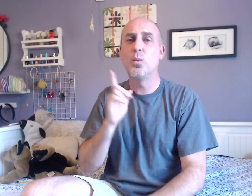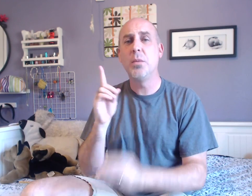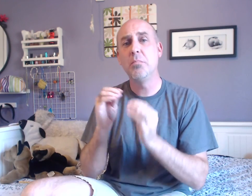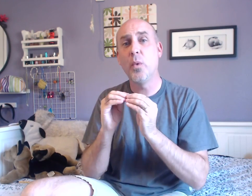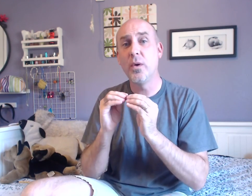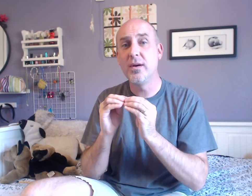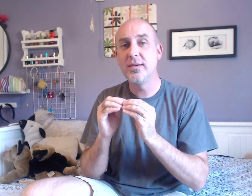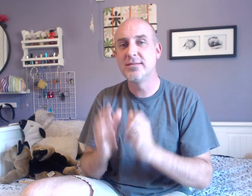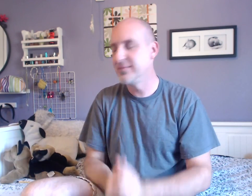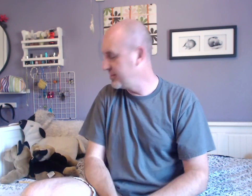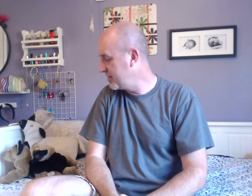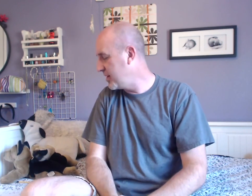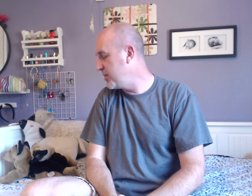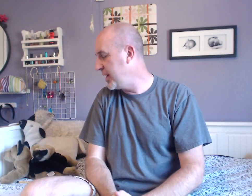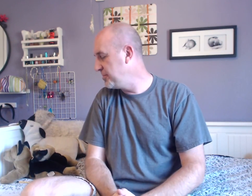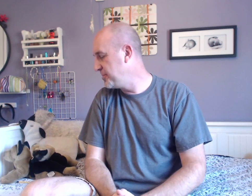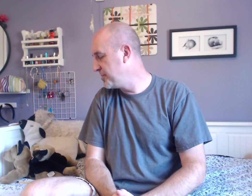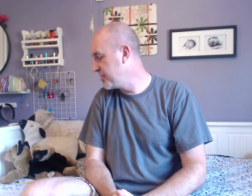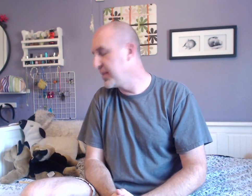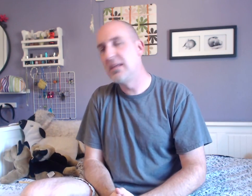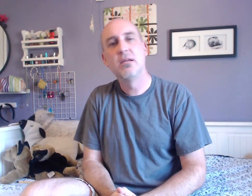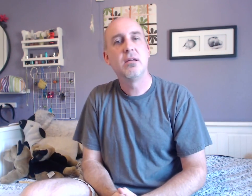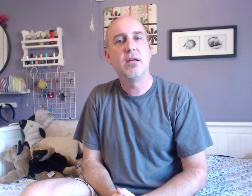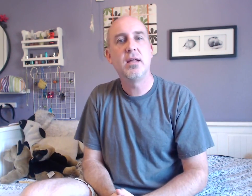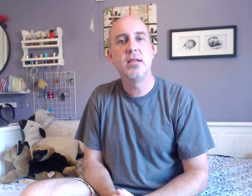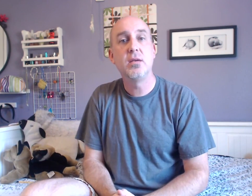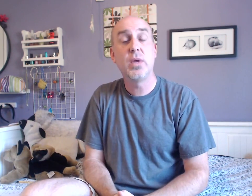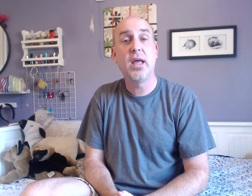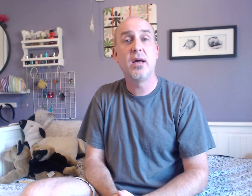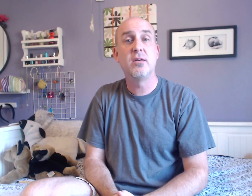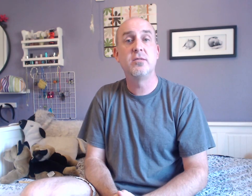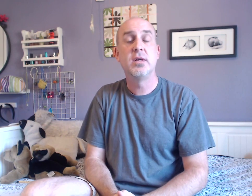more. All right. And then we have,